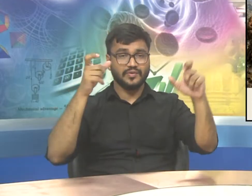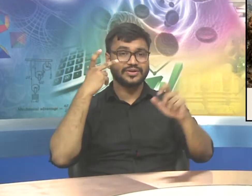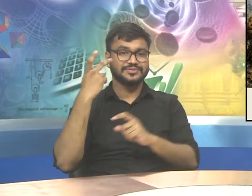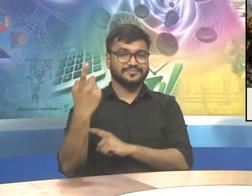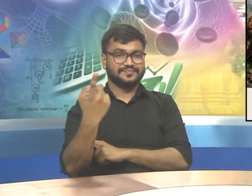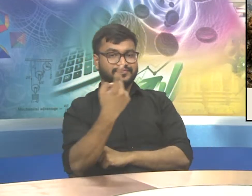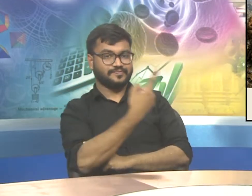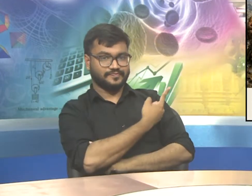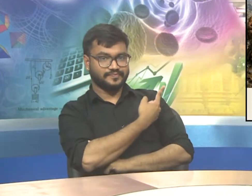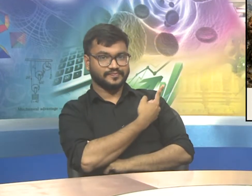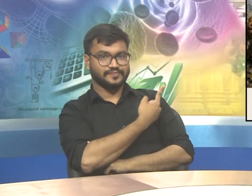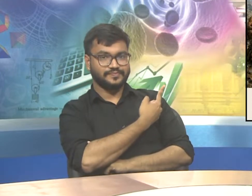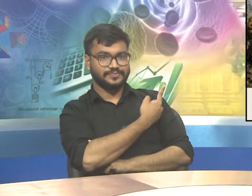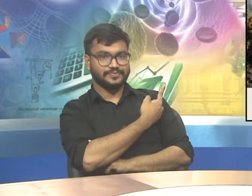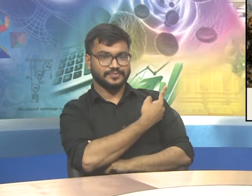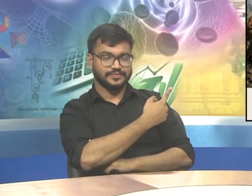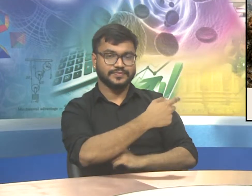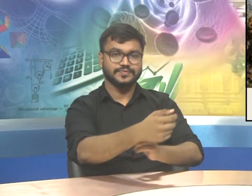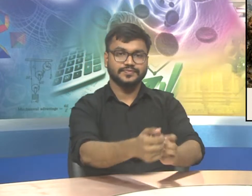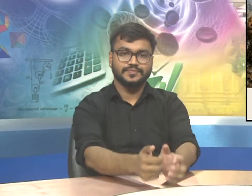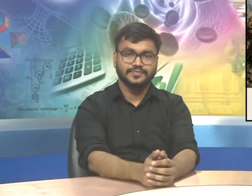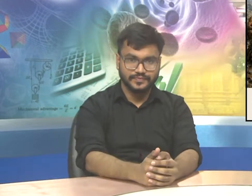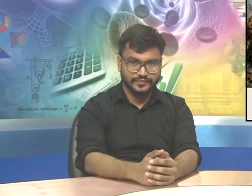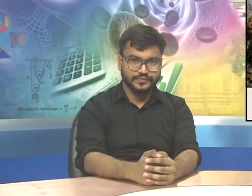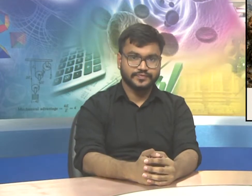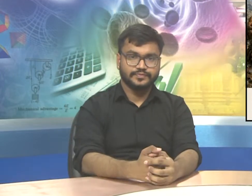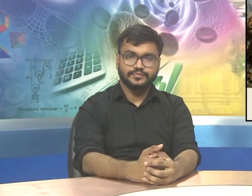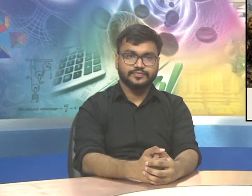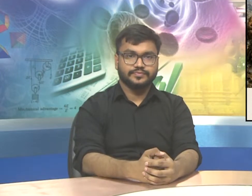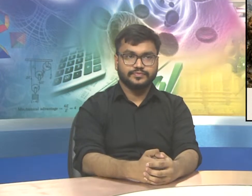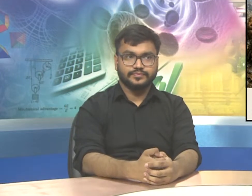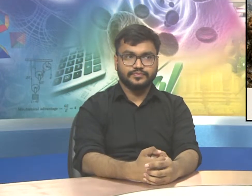There is a picture representation of that sentence.